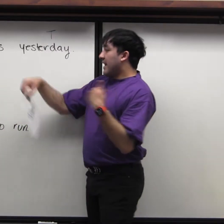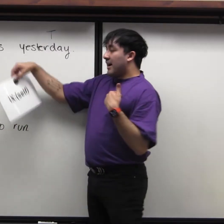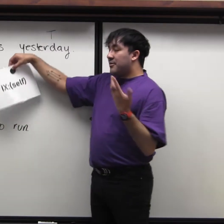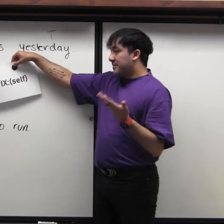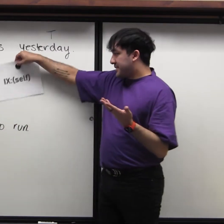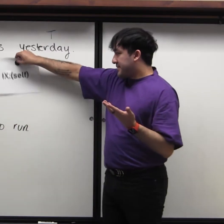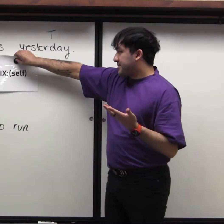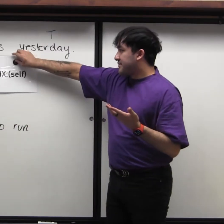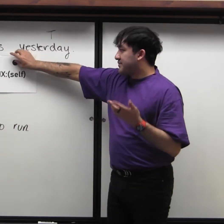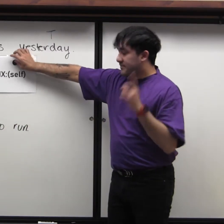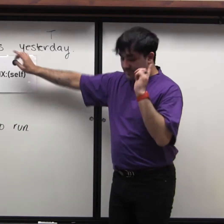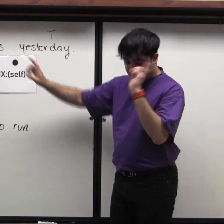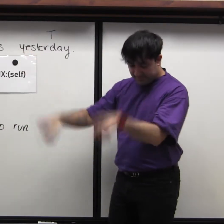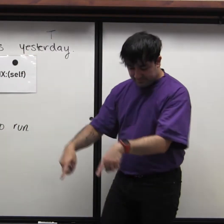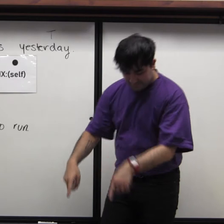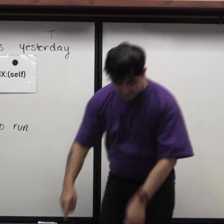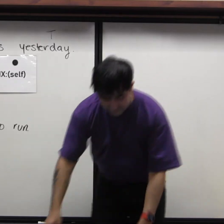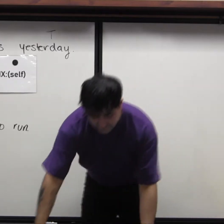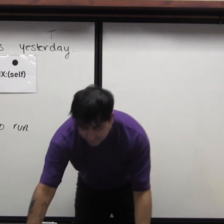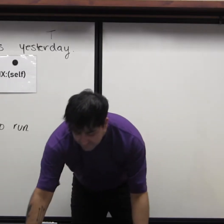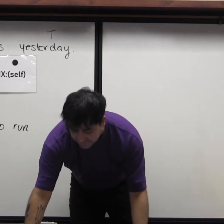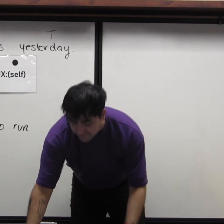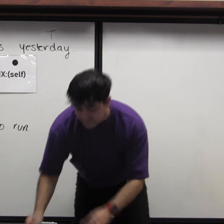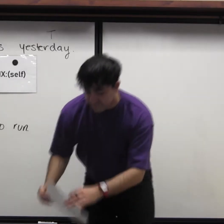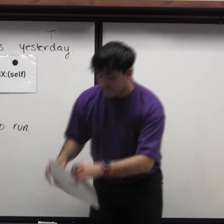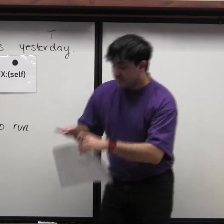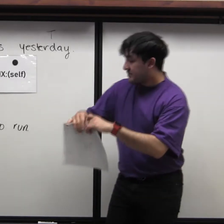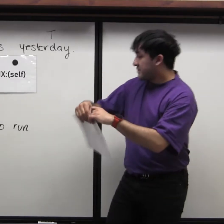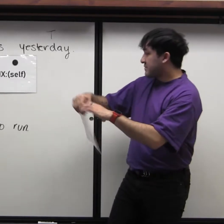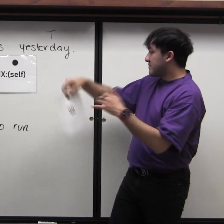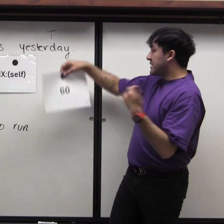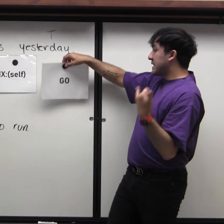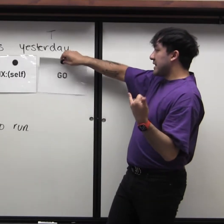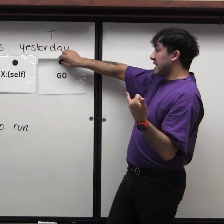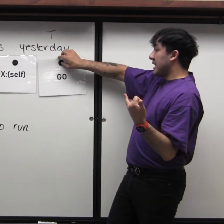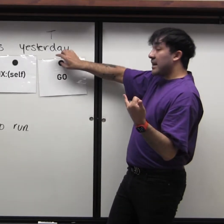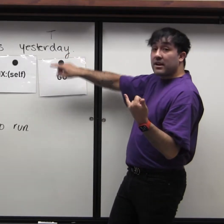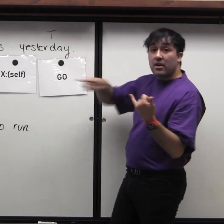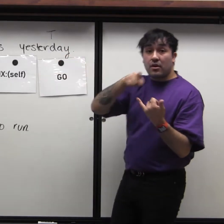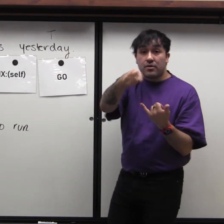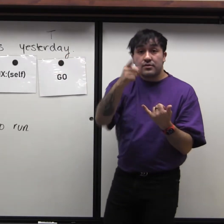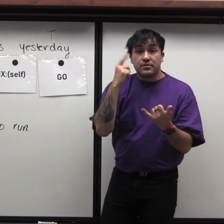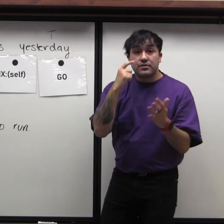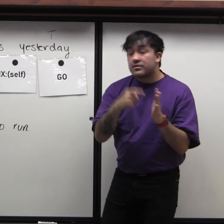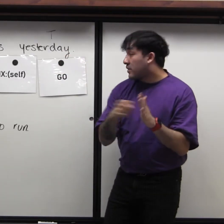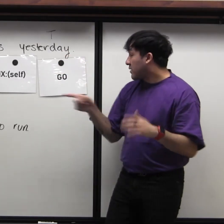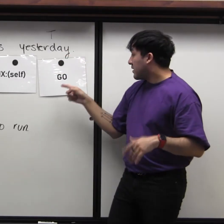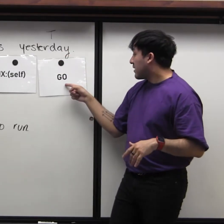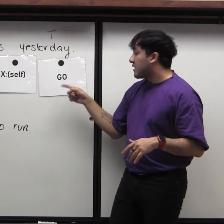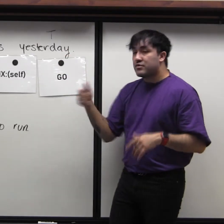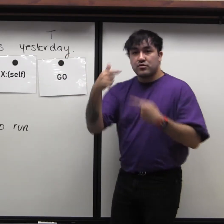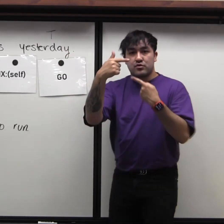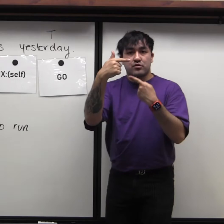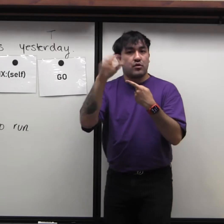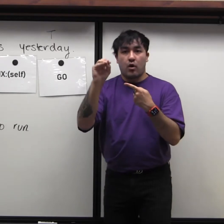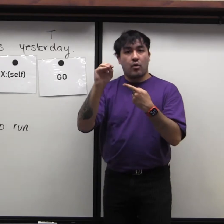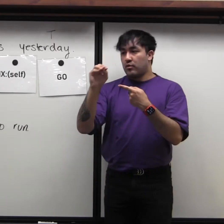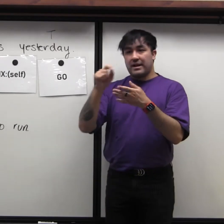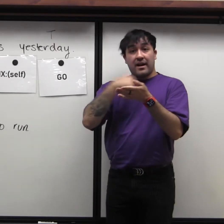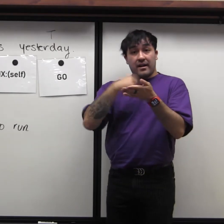I excel, right? We write in class. And I am going to that. So now, you're gonna notice, right? I'm not writing